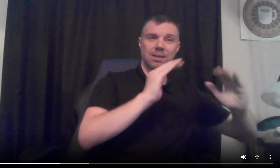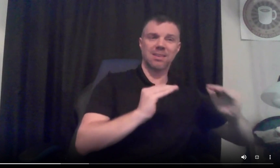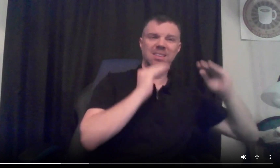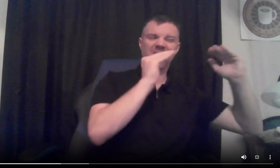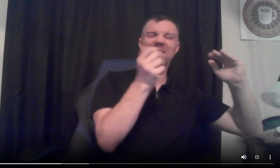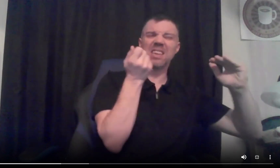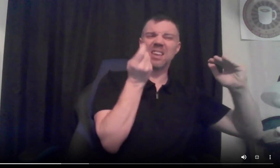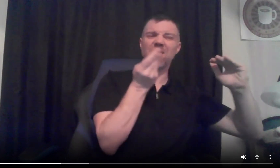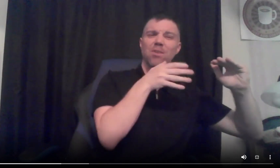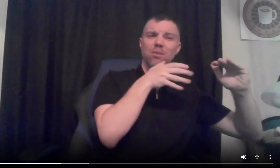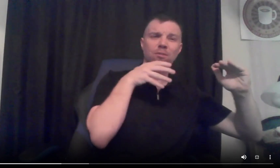And then, of course, the big